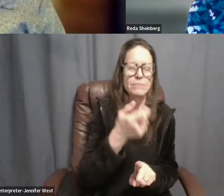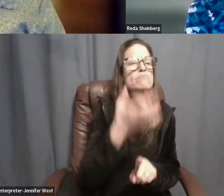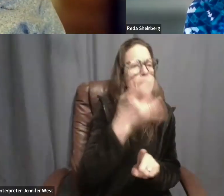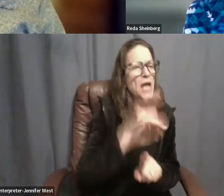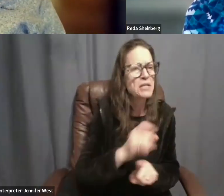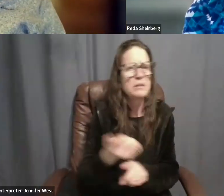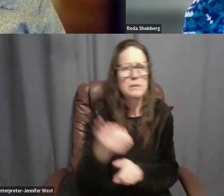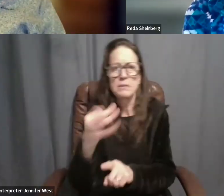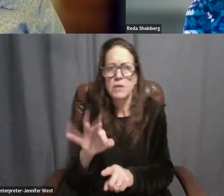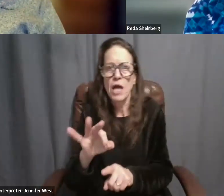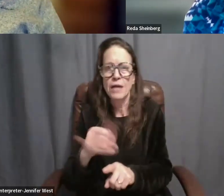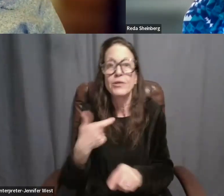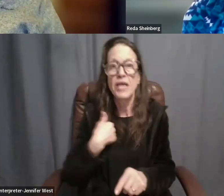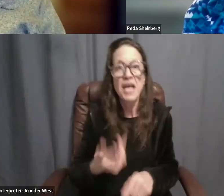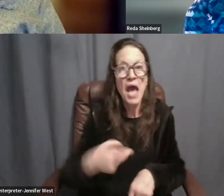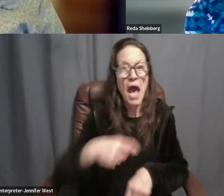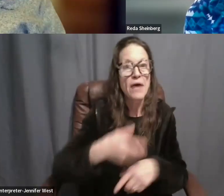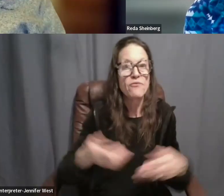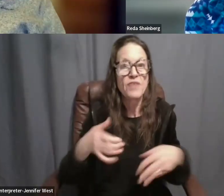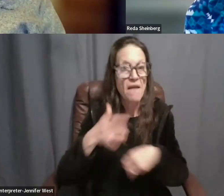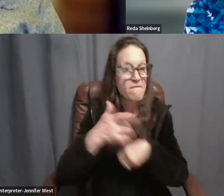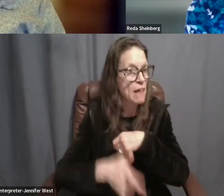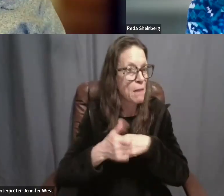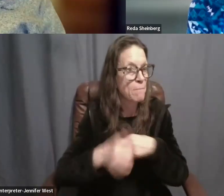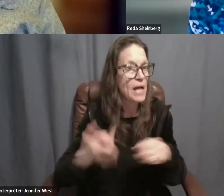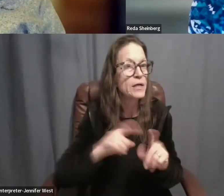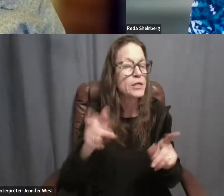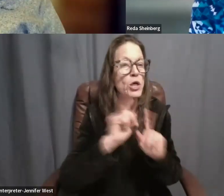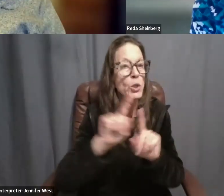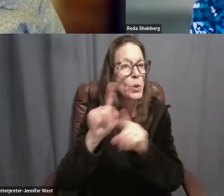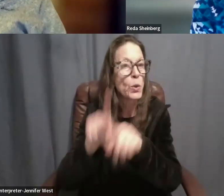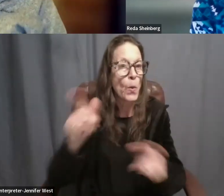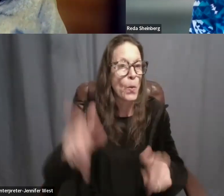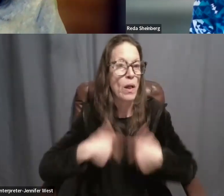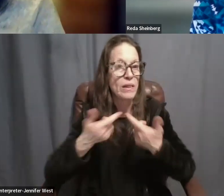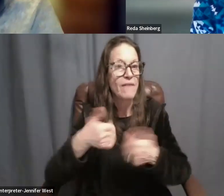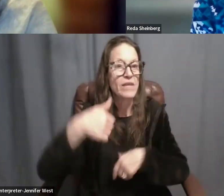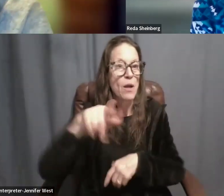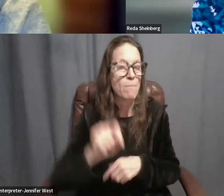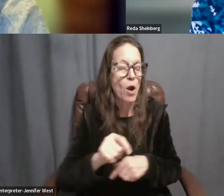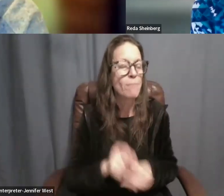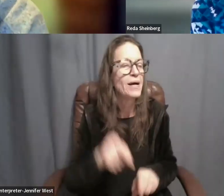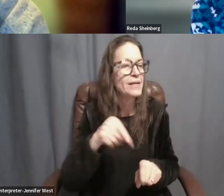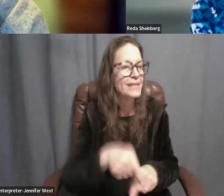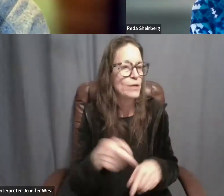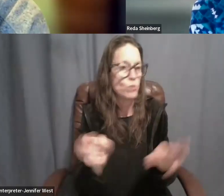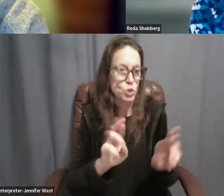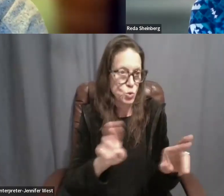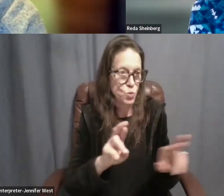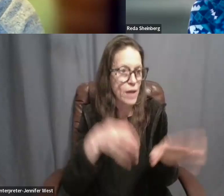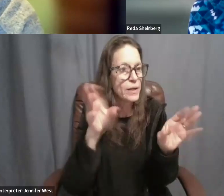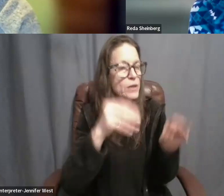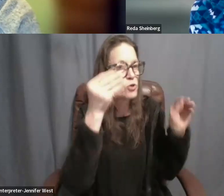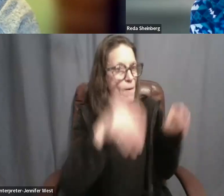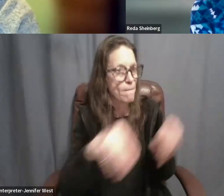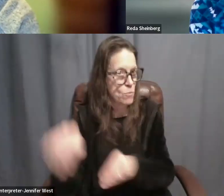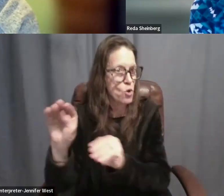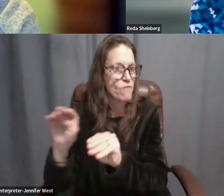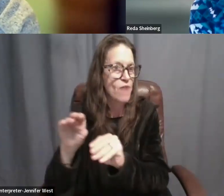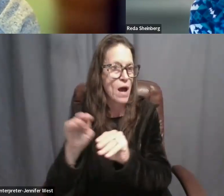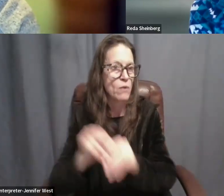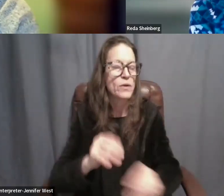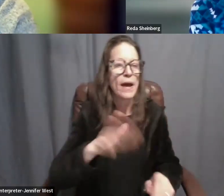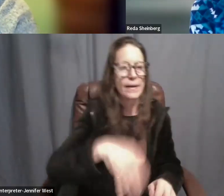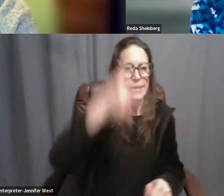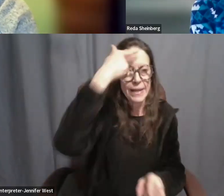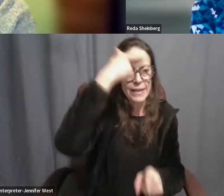was finishing high school. And and Robert was ready to move out. His brother was by that time 2